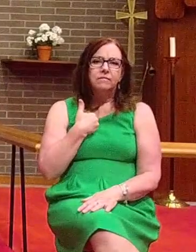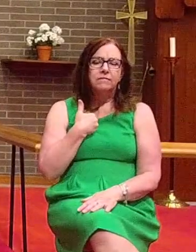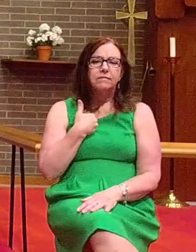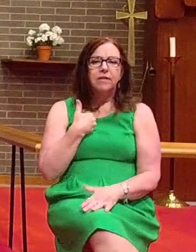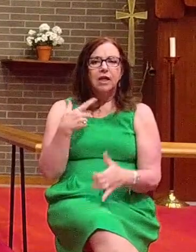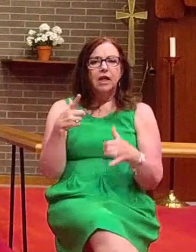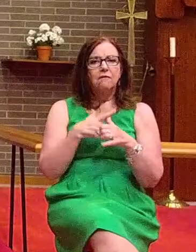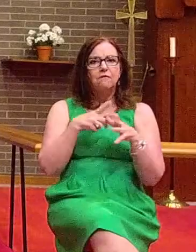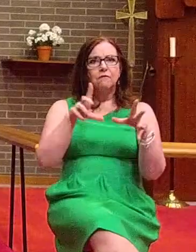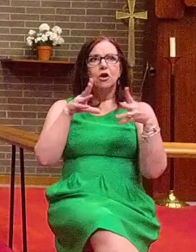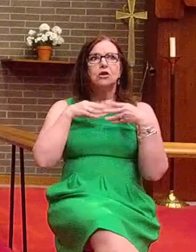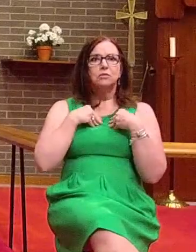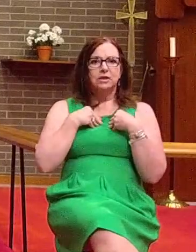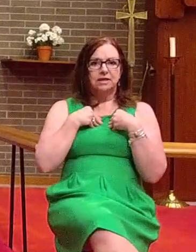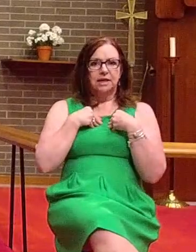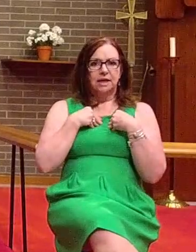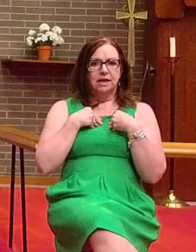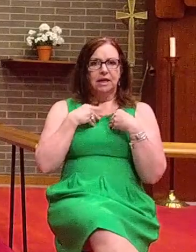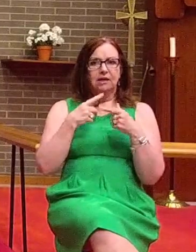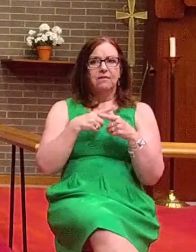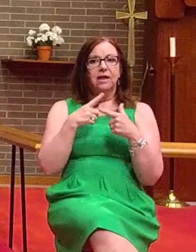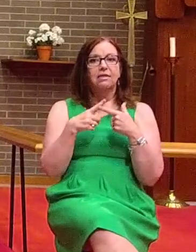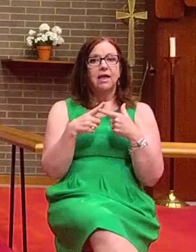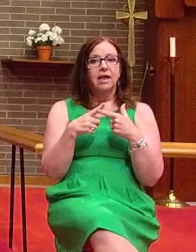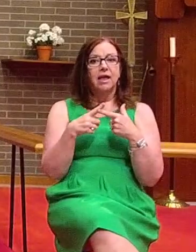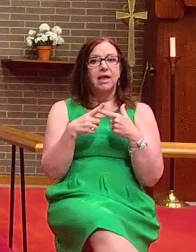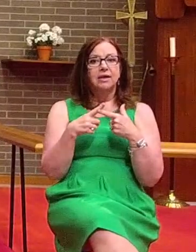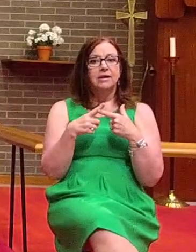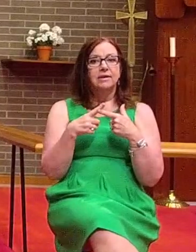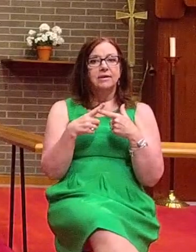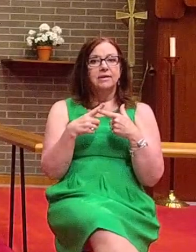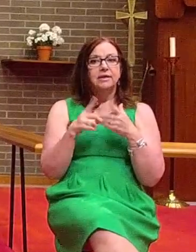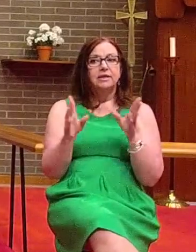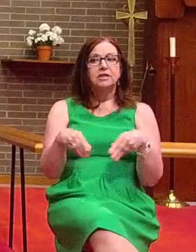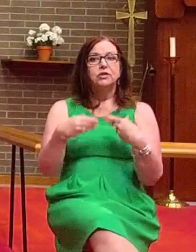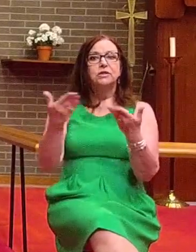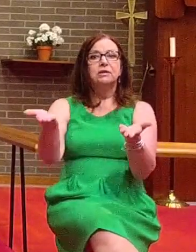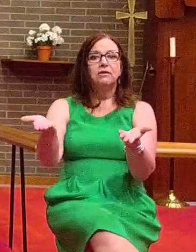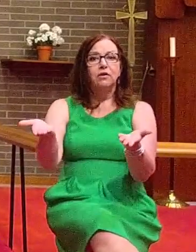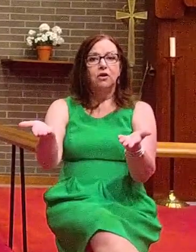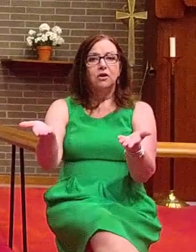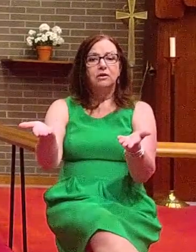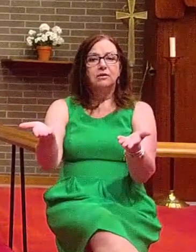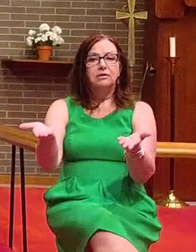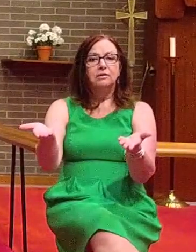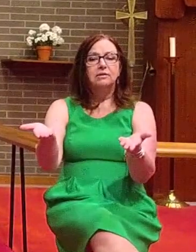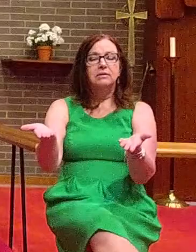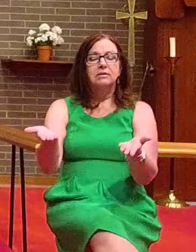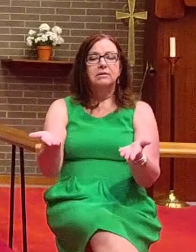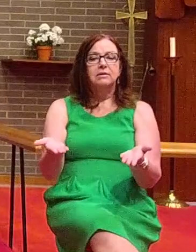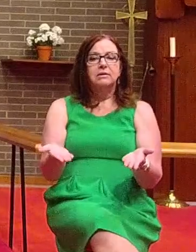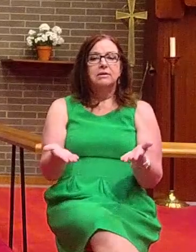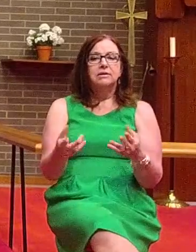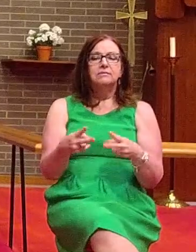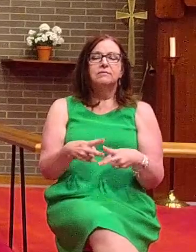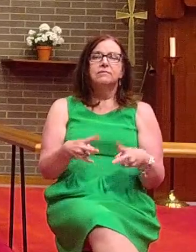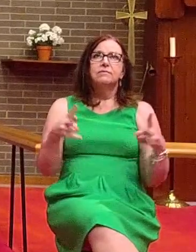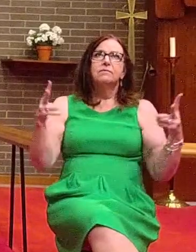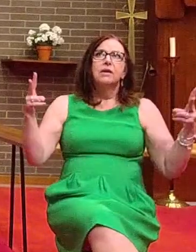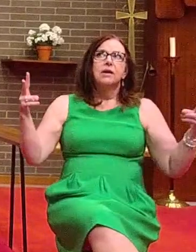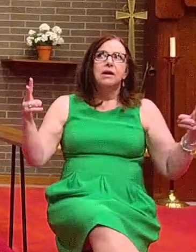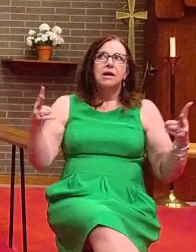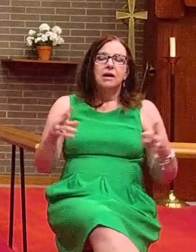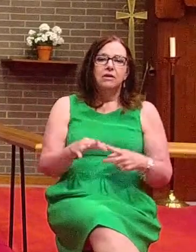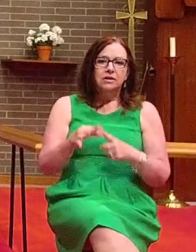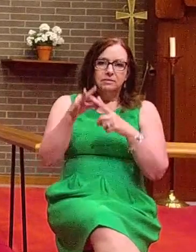first receive and then to be the deliverers of this very special